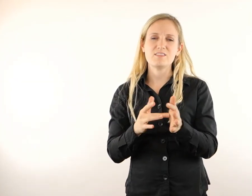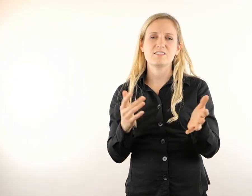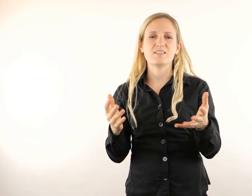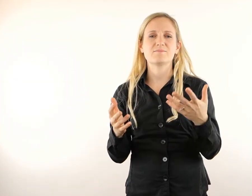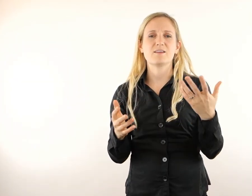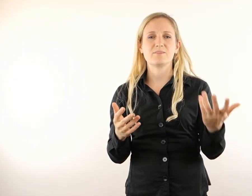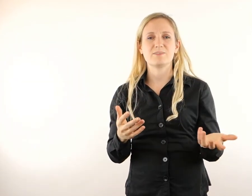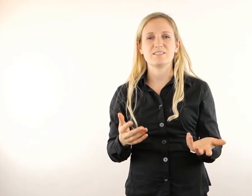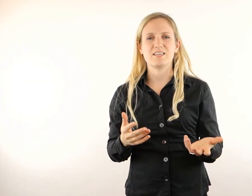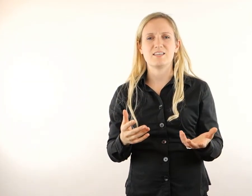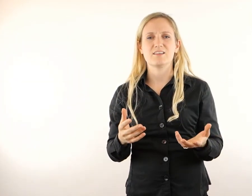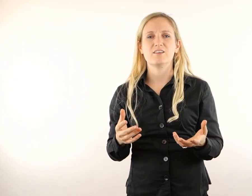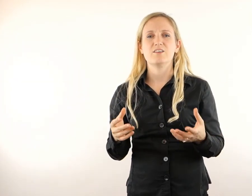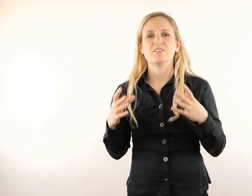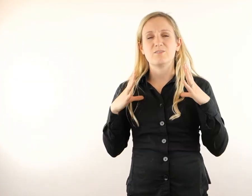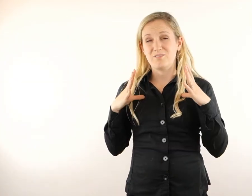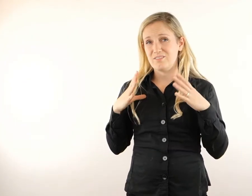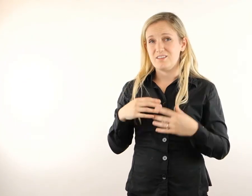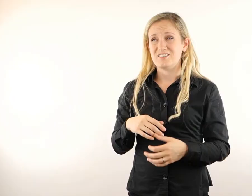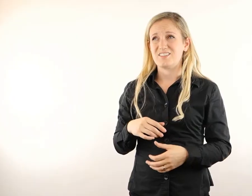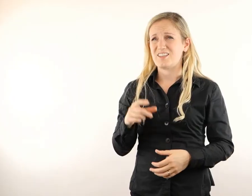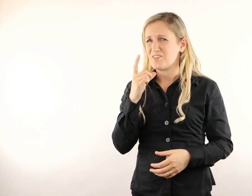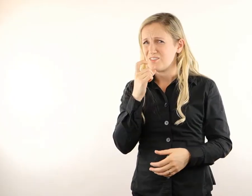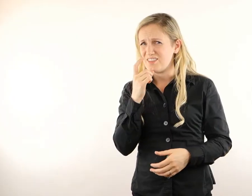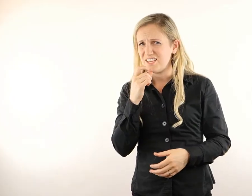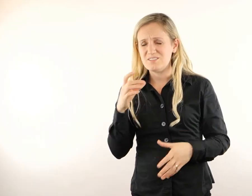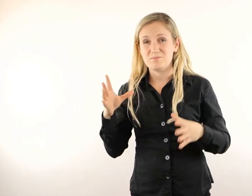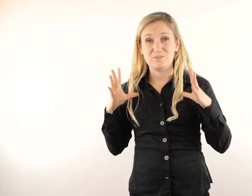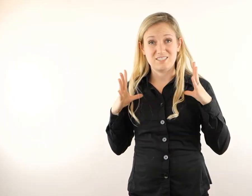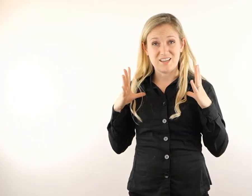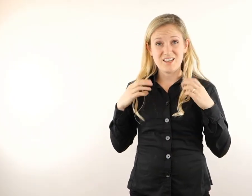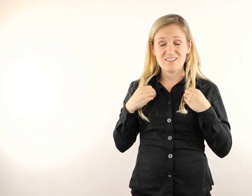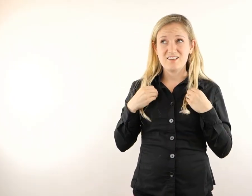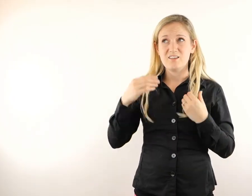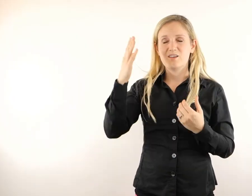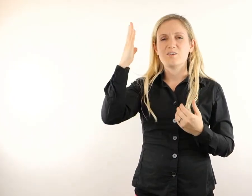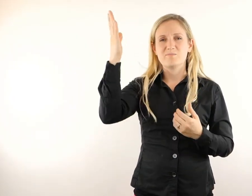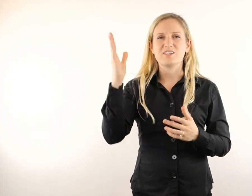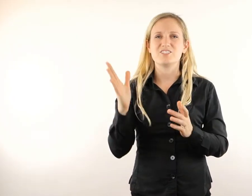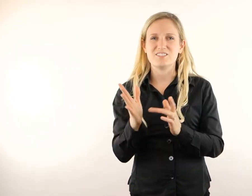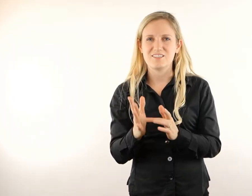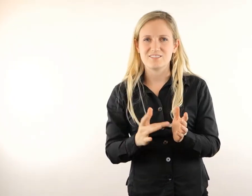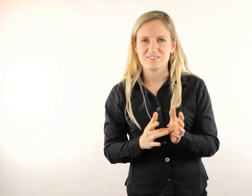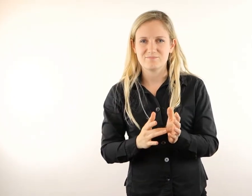at the same time that we sing. So it's like, this was done by Jesus.